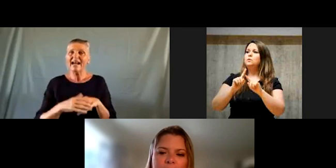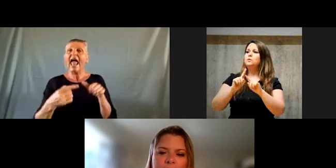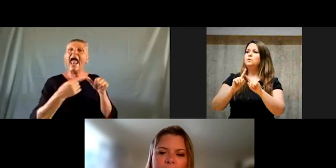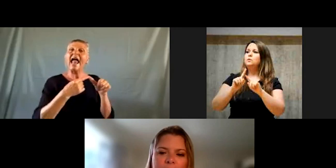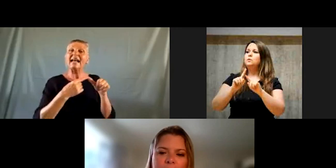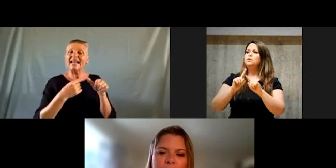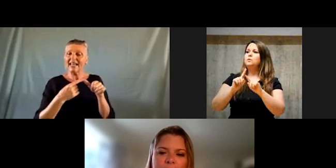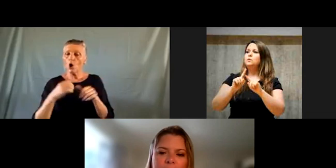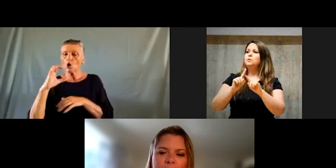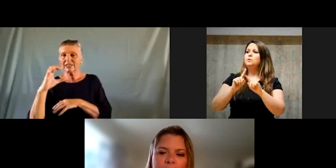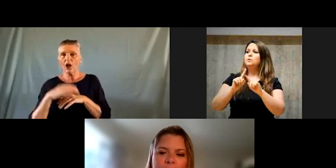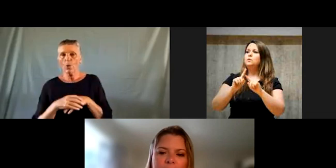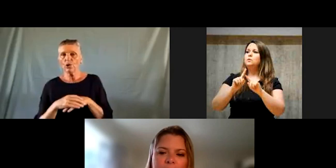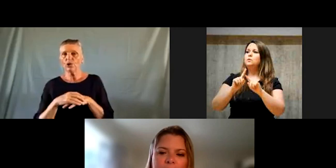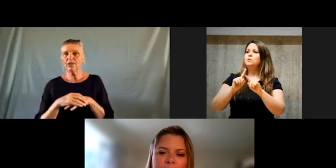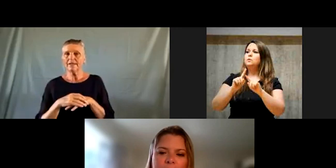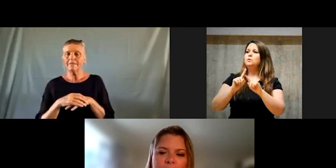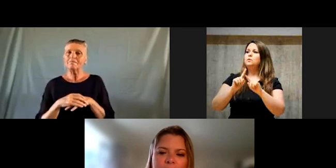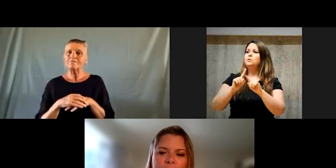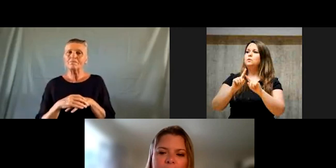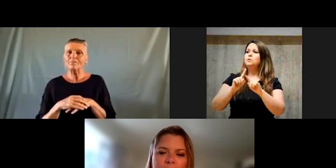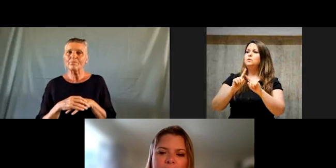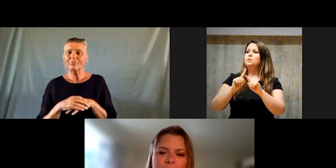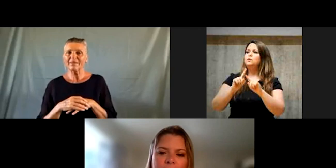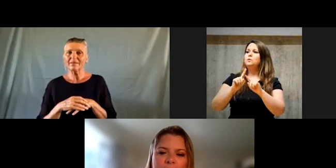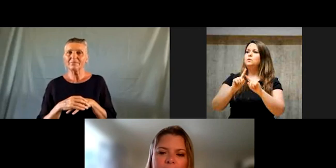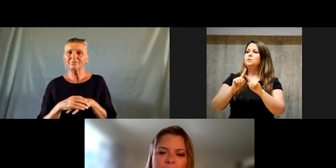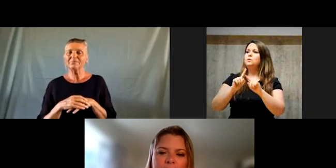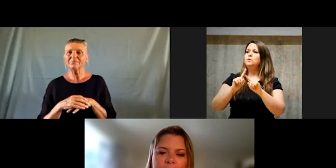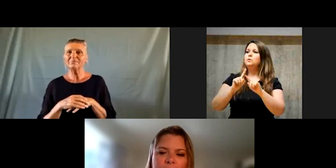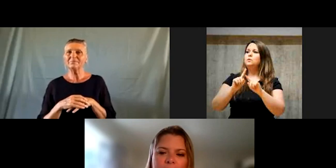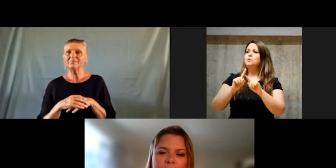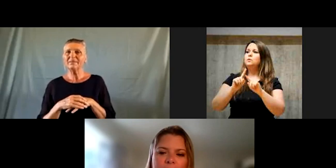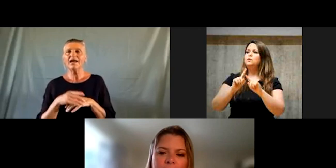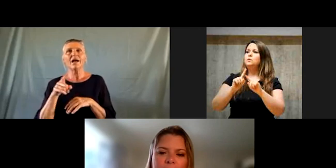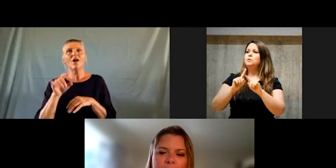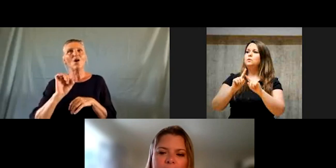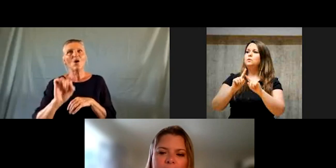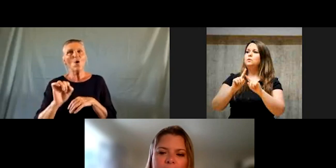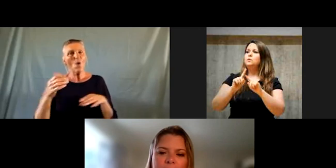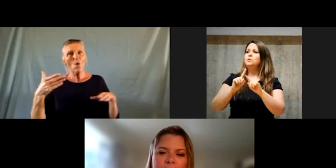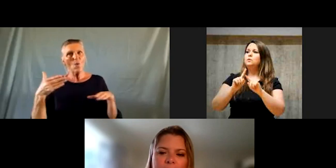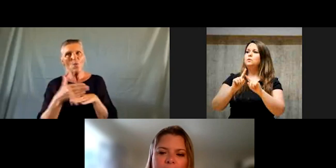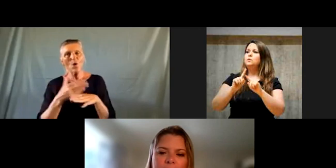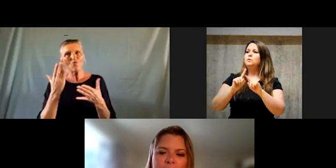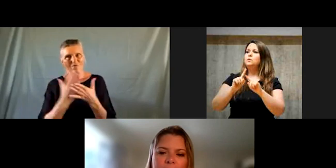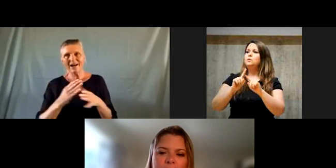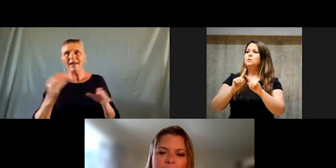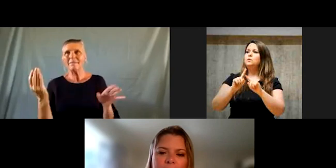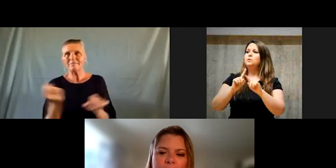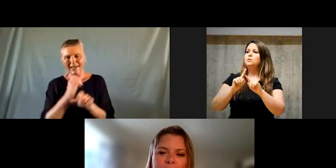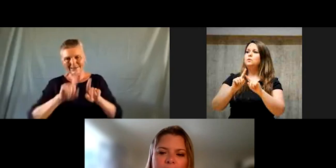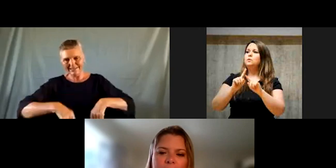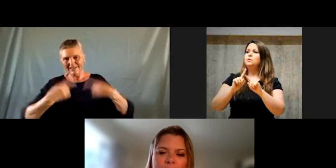Norway at the moment, but she keeps making a difference in Aotearoa, even from distant. Yelena, can